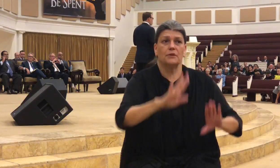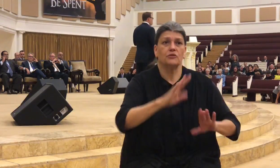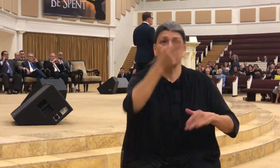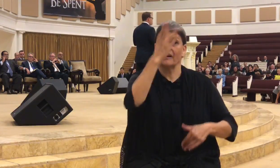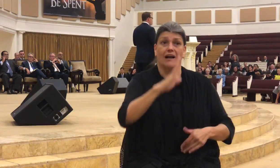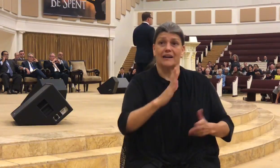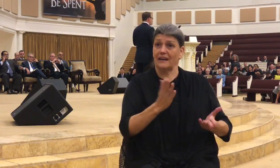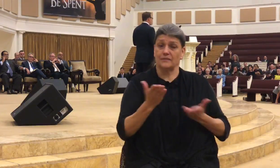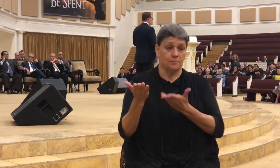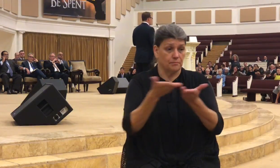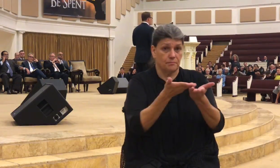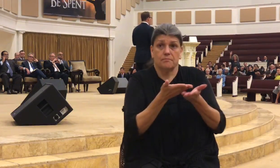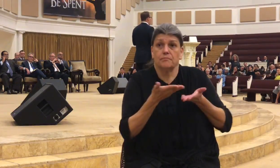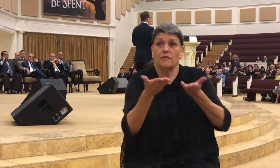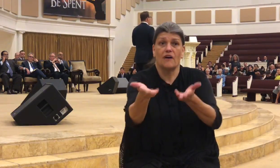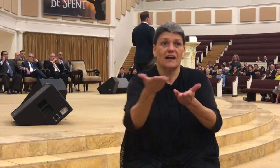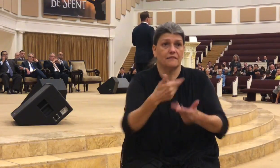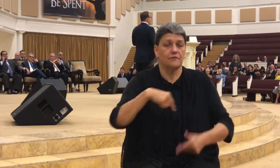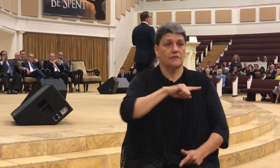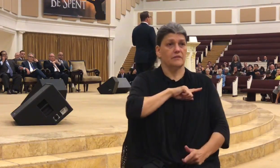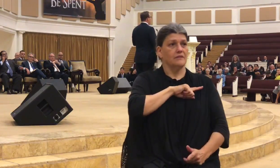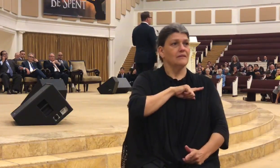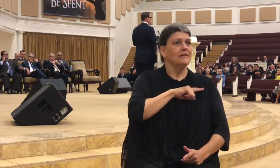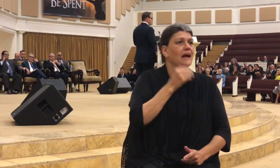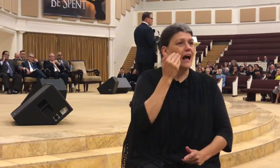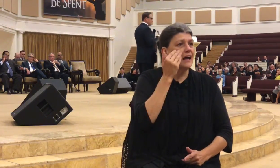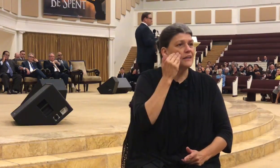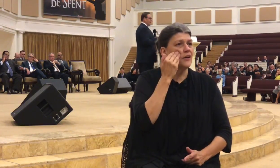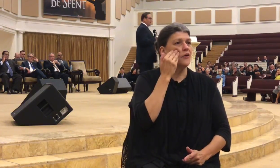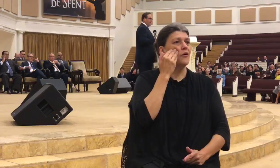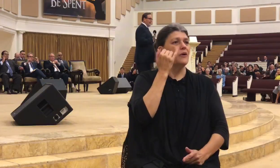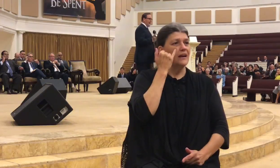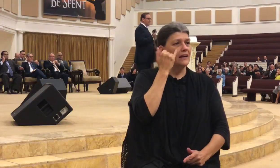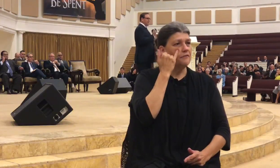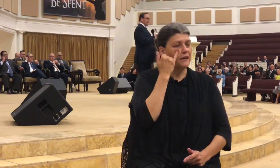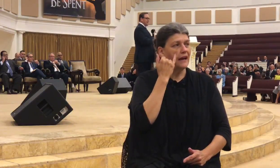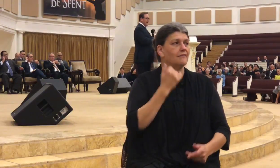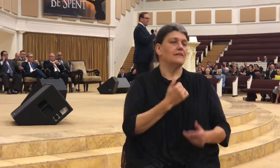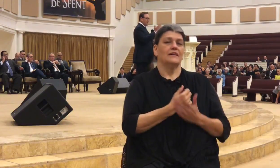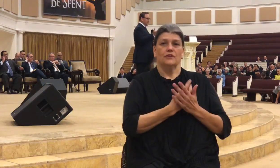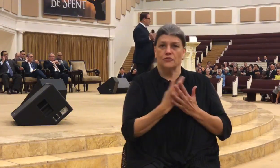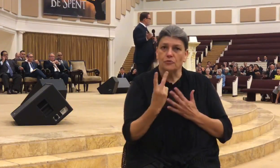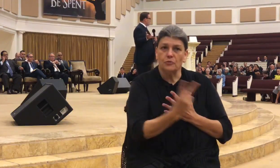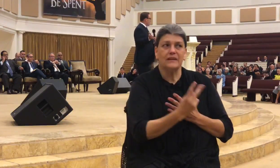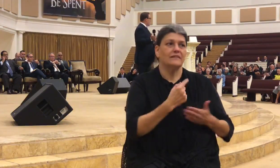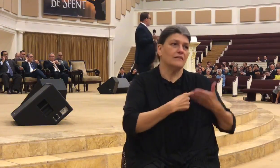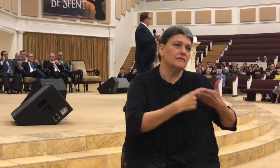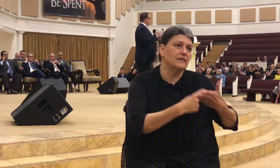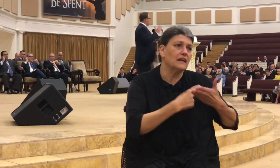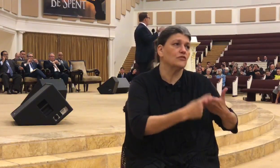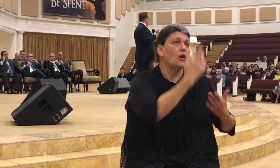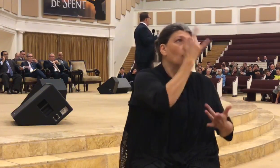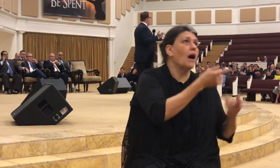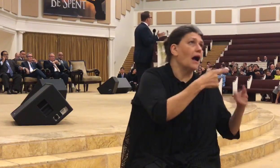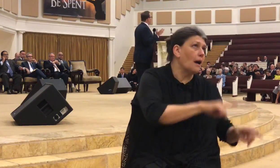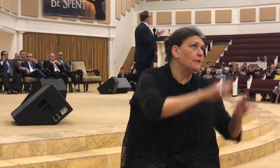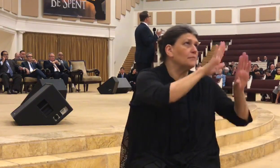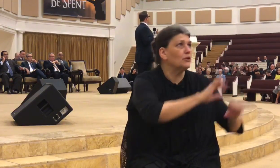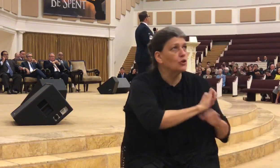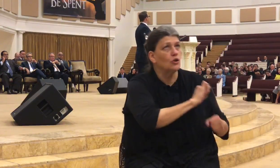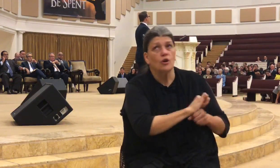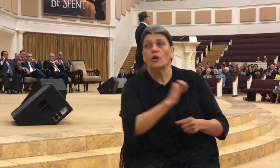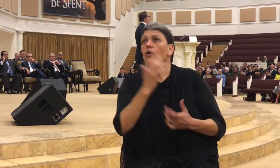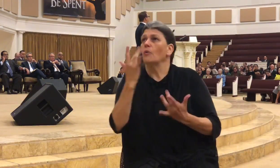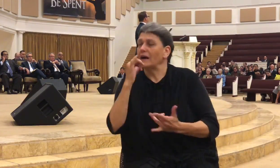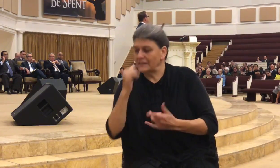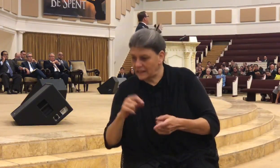I'm not here to cross theological swords. I know we can get into 2 weeks of discussion about why it happened and didn't happen and so on and so forth. That's not what I'm here. I'm just